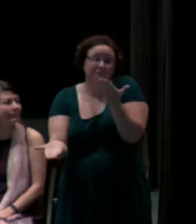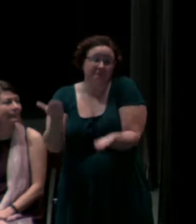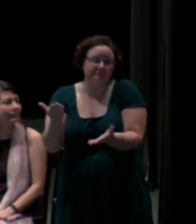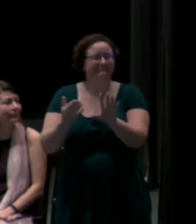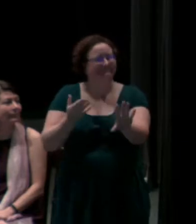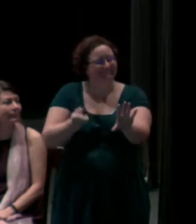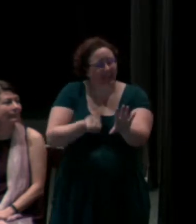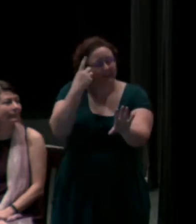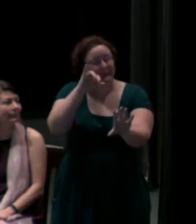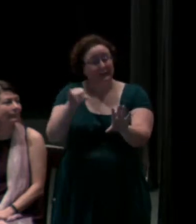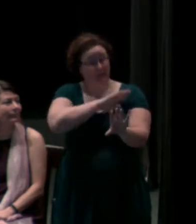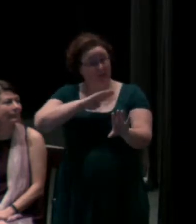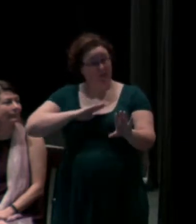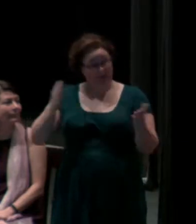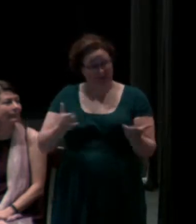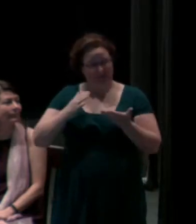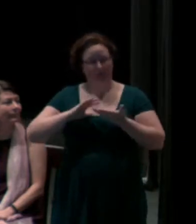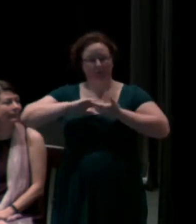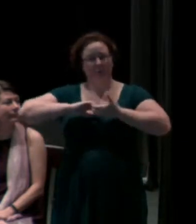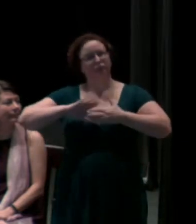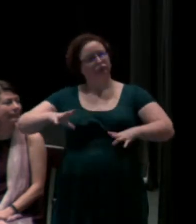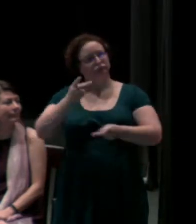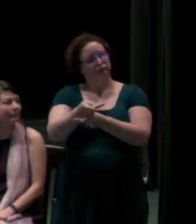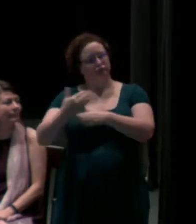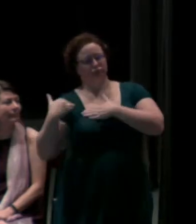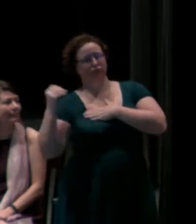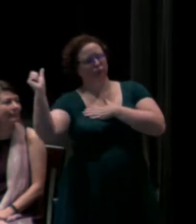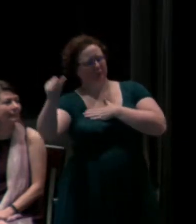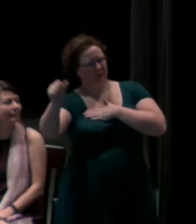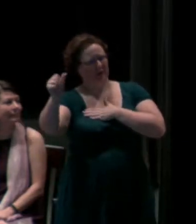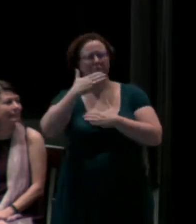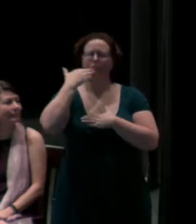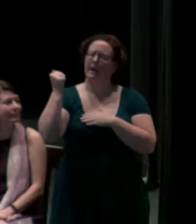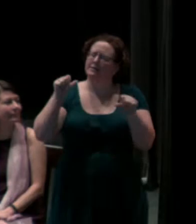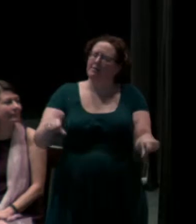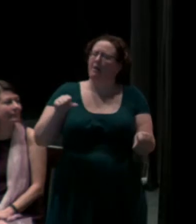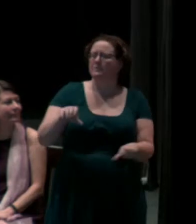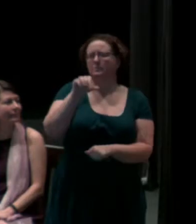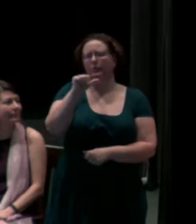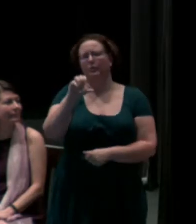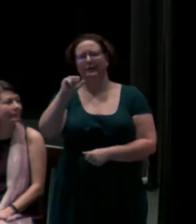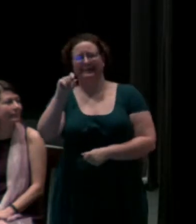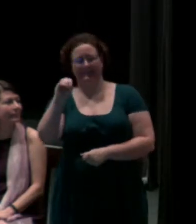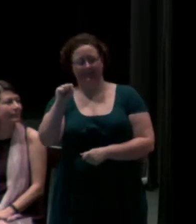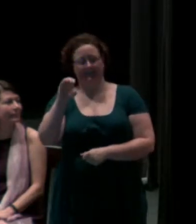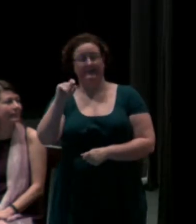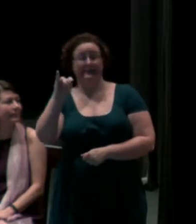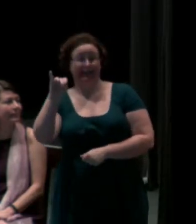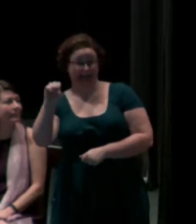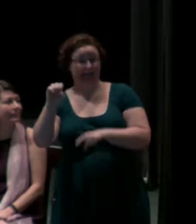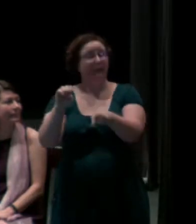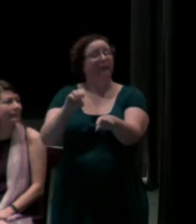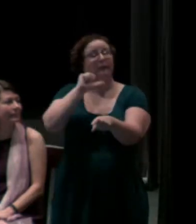However, J-Board is ultimately here to hold you accountable and to be the best Scottie that you can be, not only on campus,